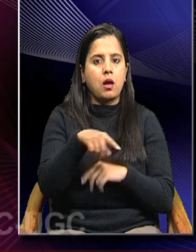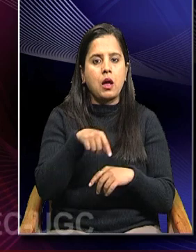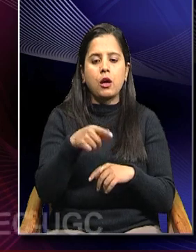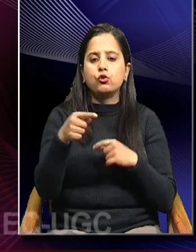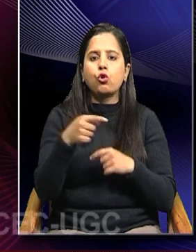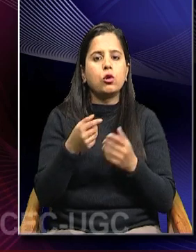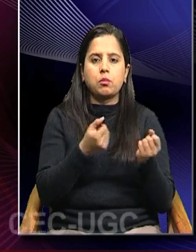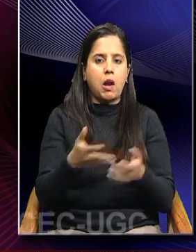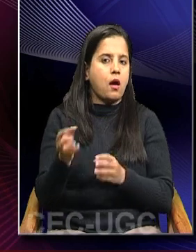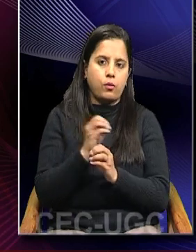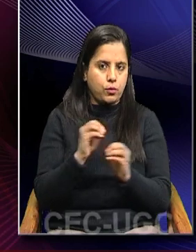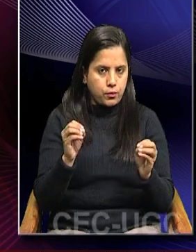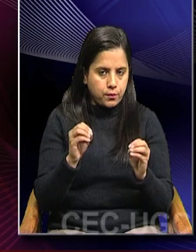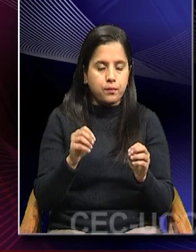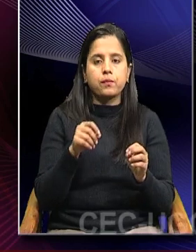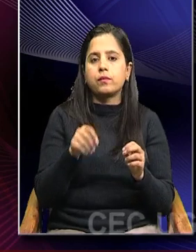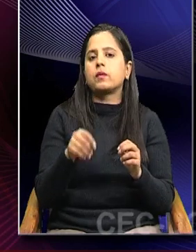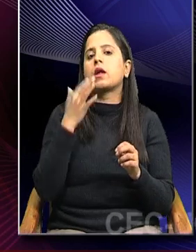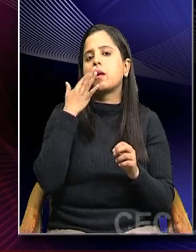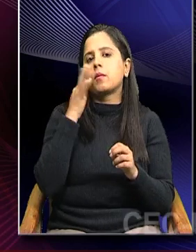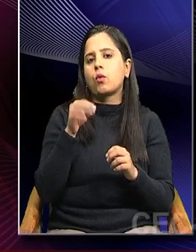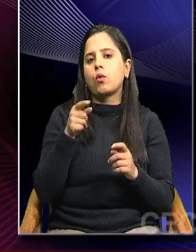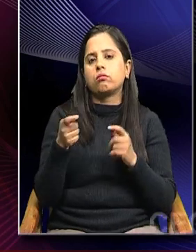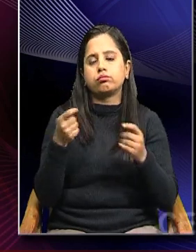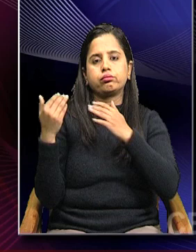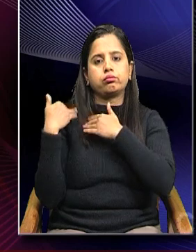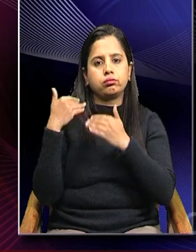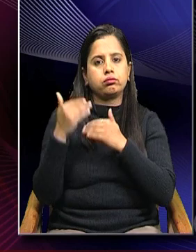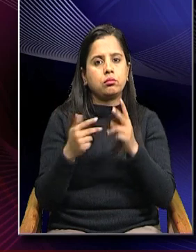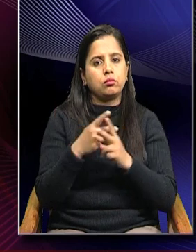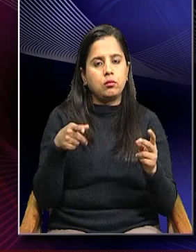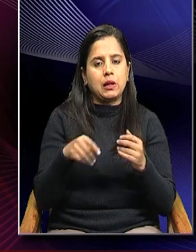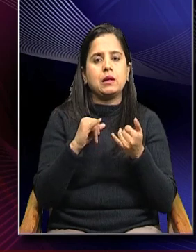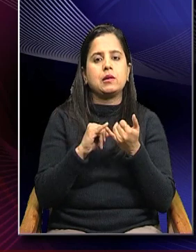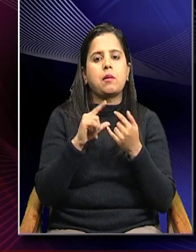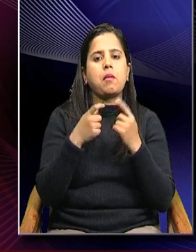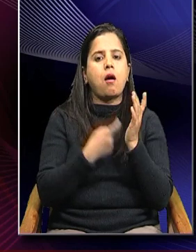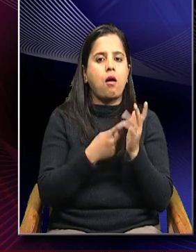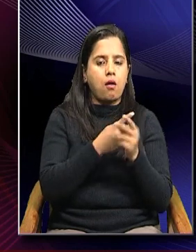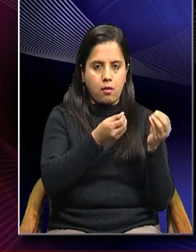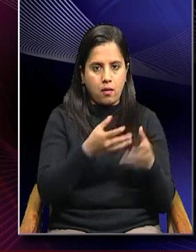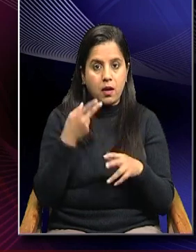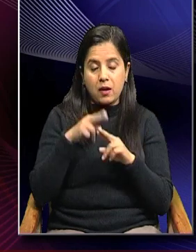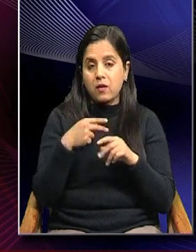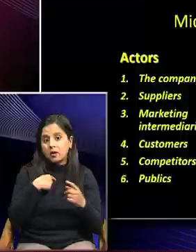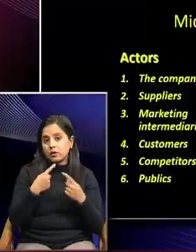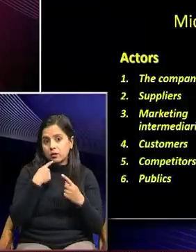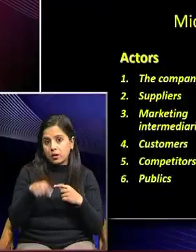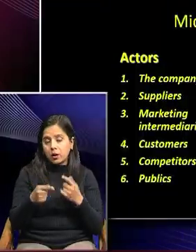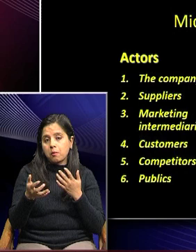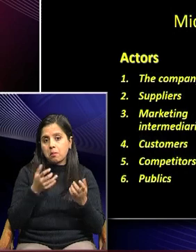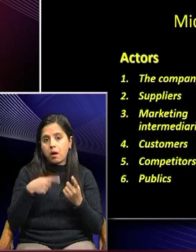supply. So that is the essence of dealing with this factor that is called suppliers. If I talk about